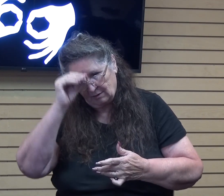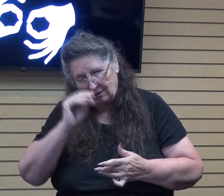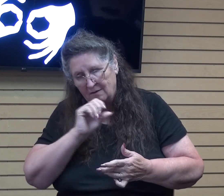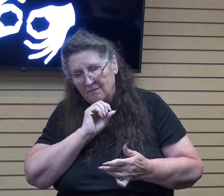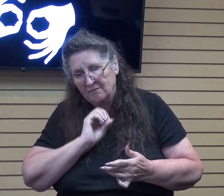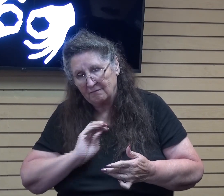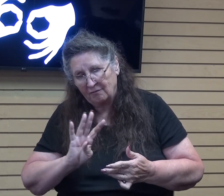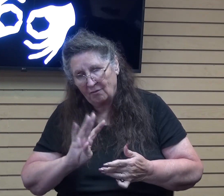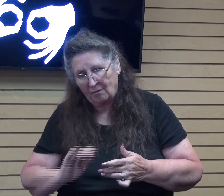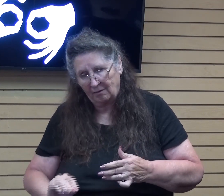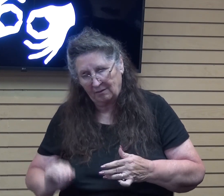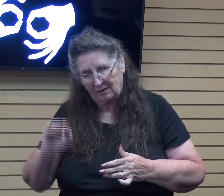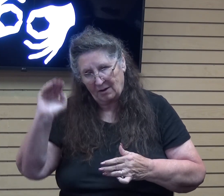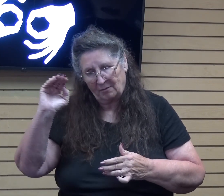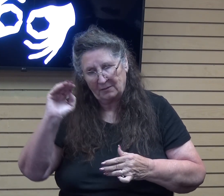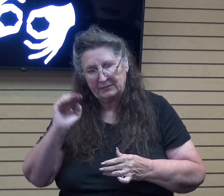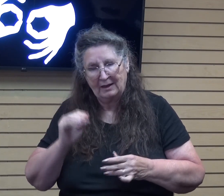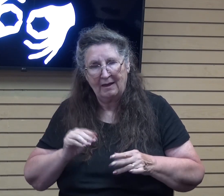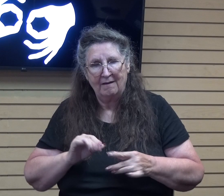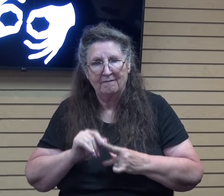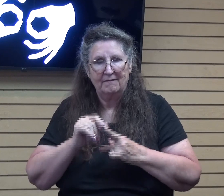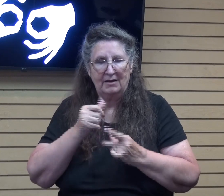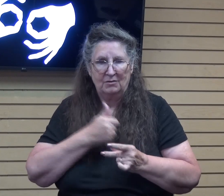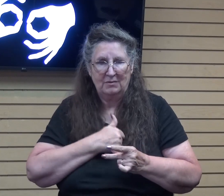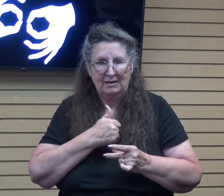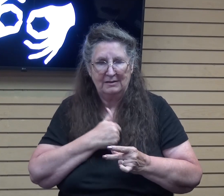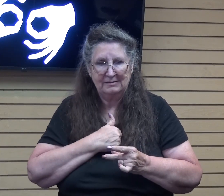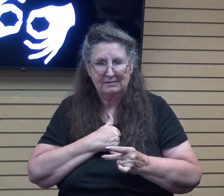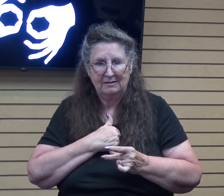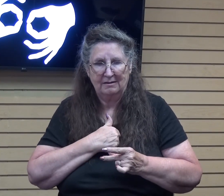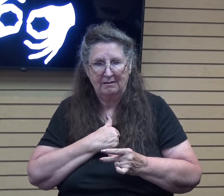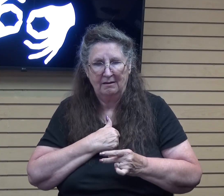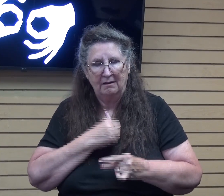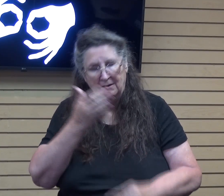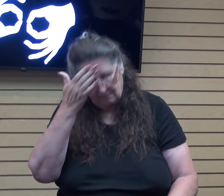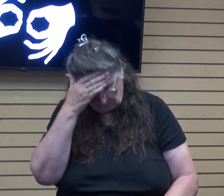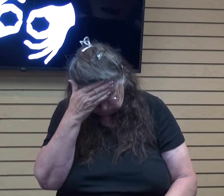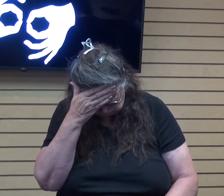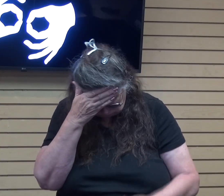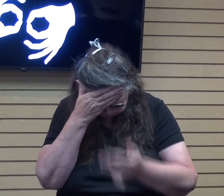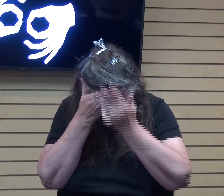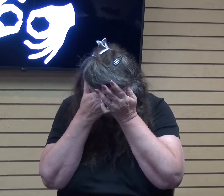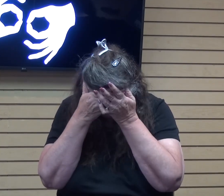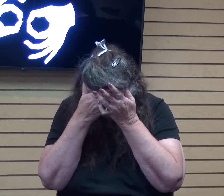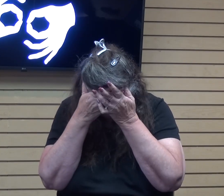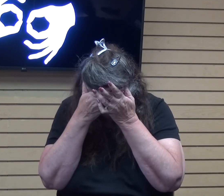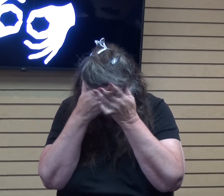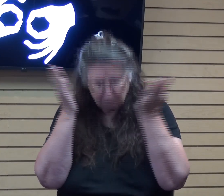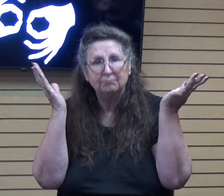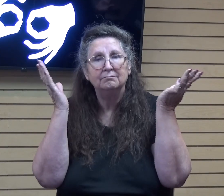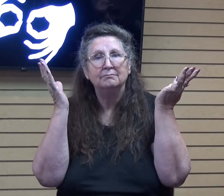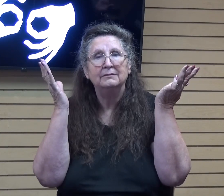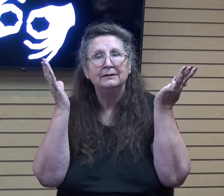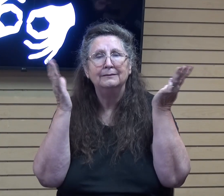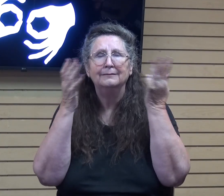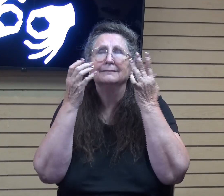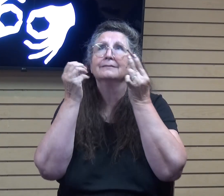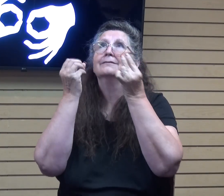up. I found myself burying my head in my hand and crying out to God for help.